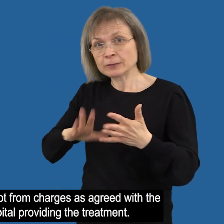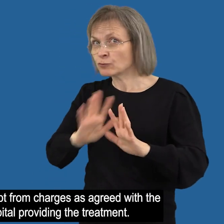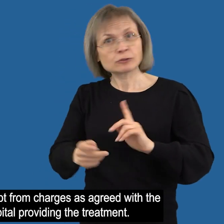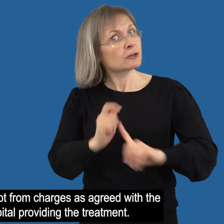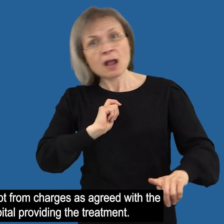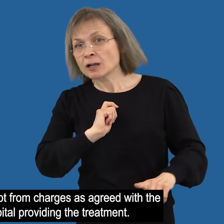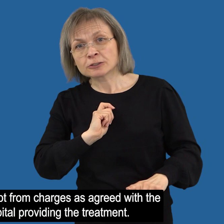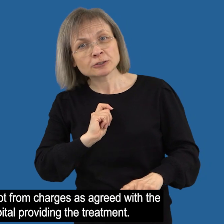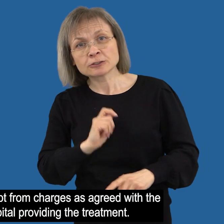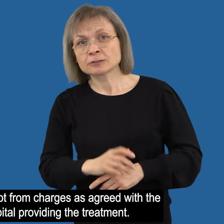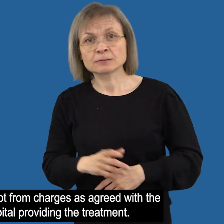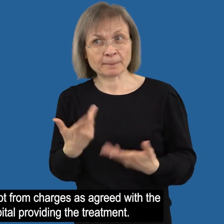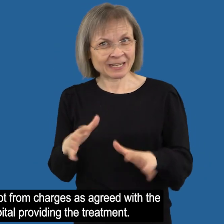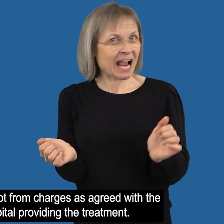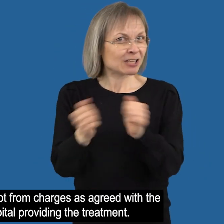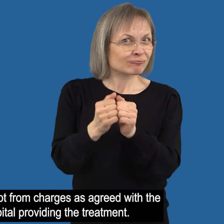the hospital providing the treatment.